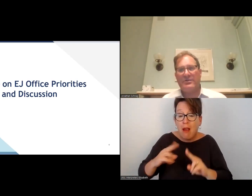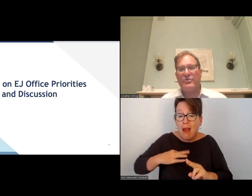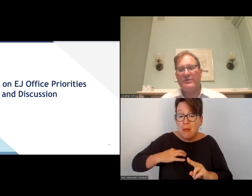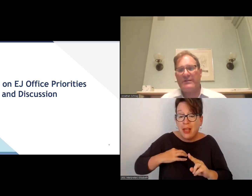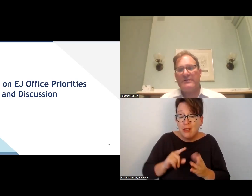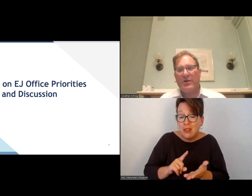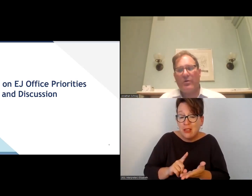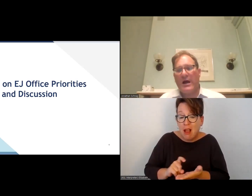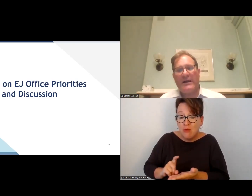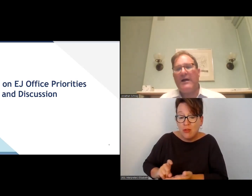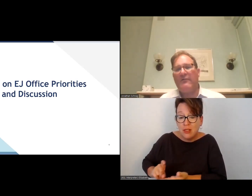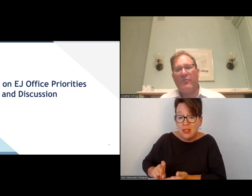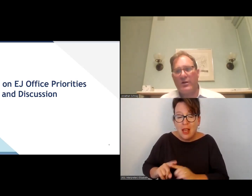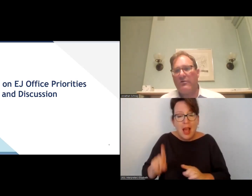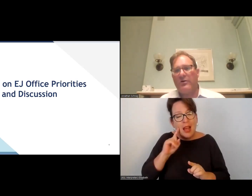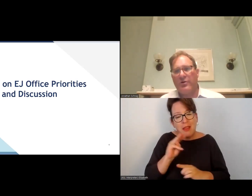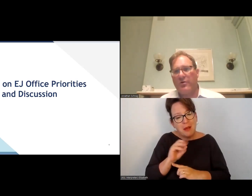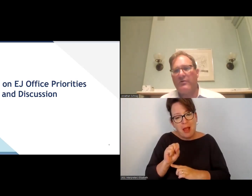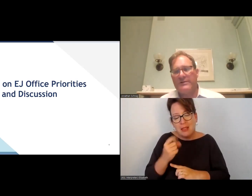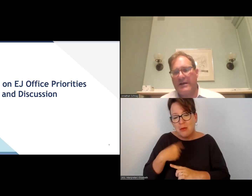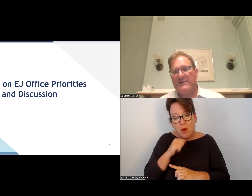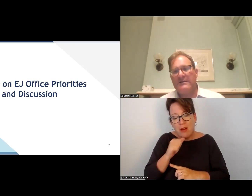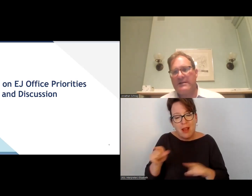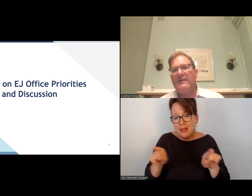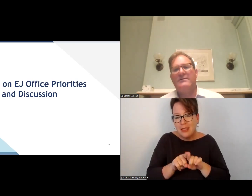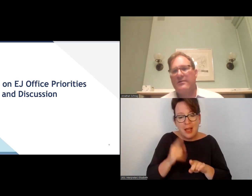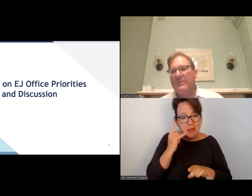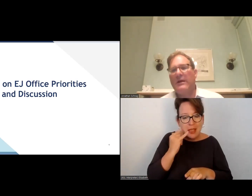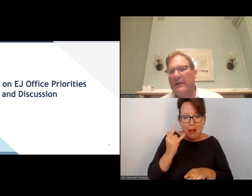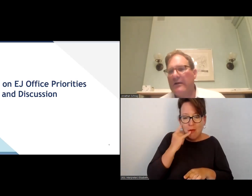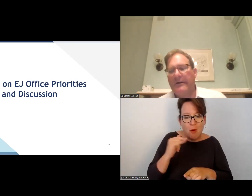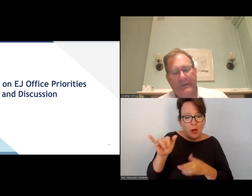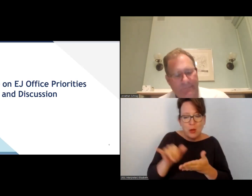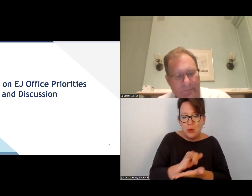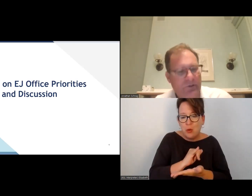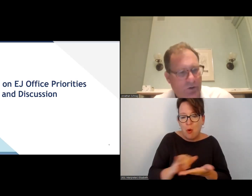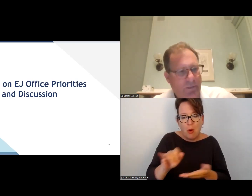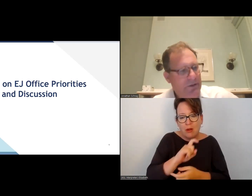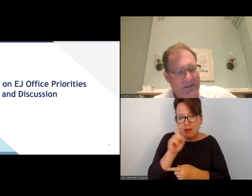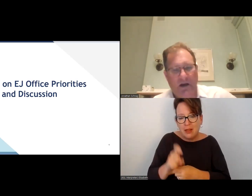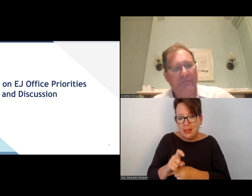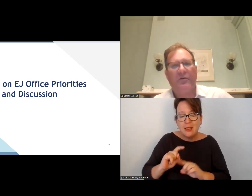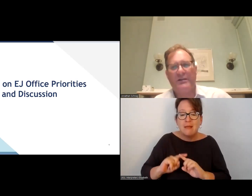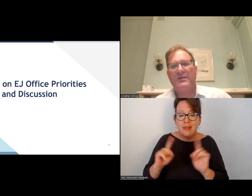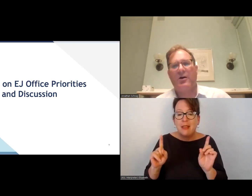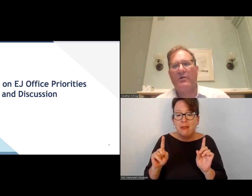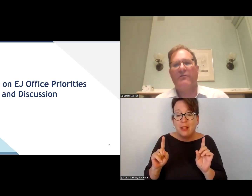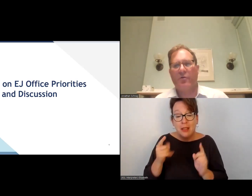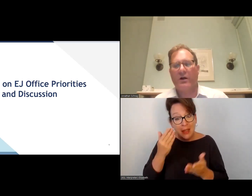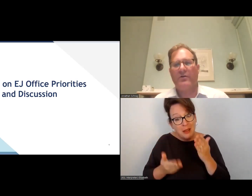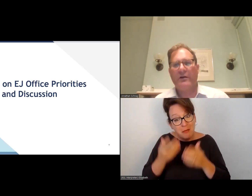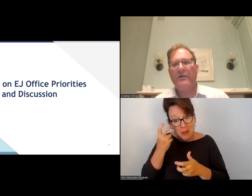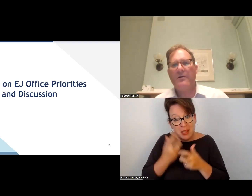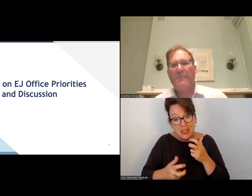think Massachusetts, we're not a California or a New York or a Texas. I think it's going to be, it might be tough for us to go